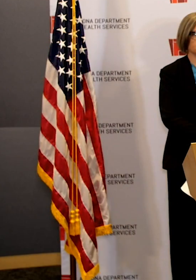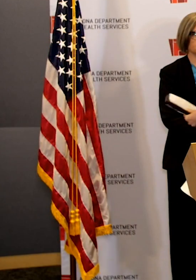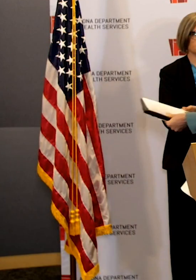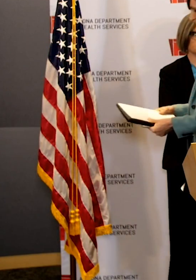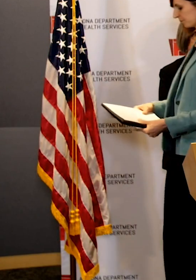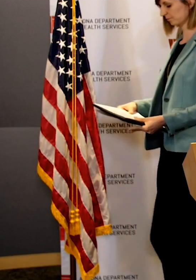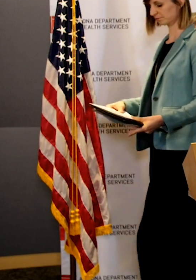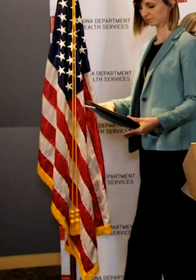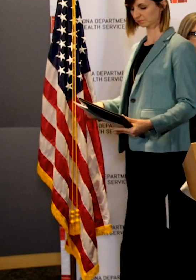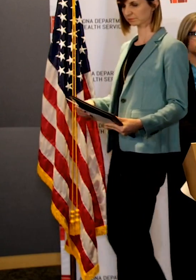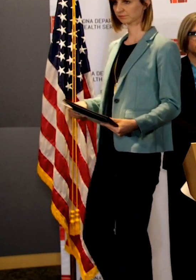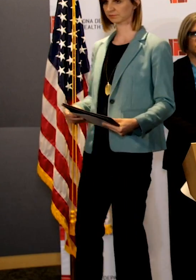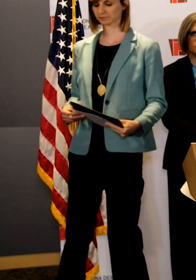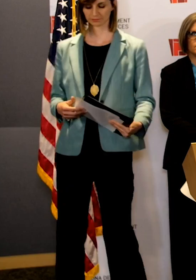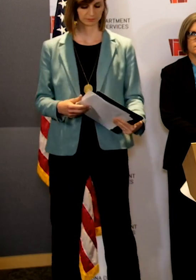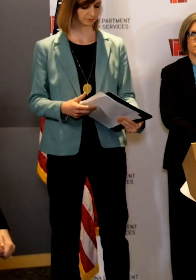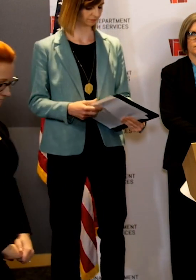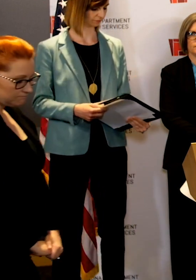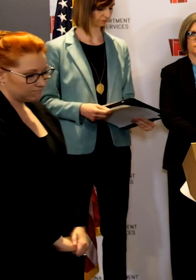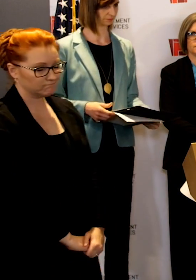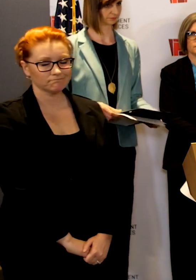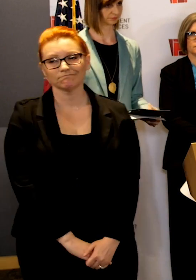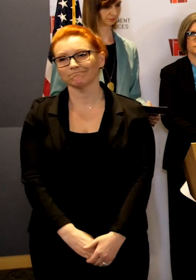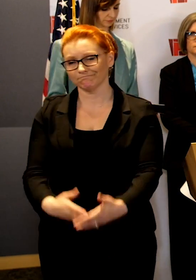Thank you, Superintendent Hoffman.